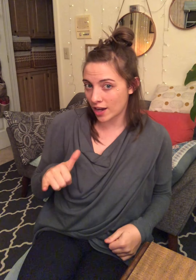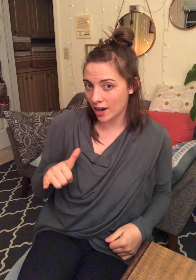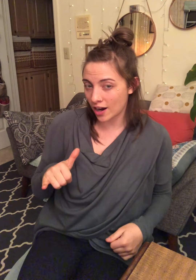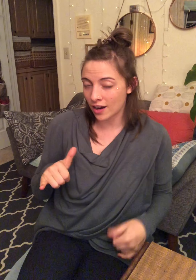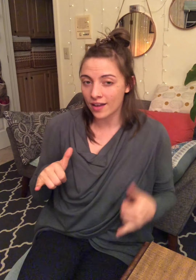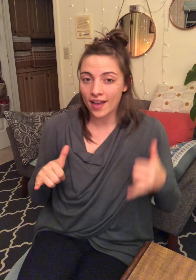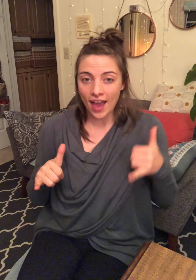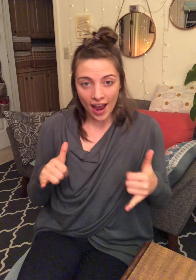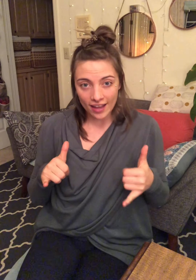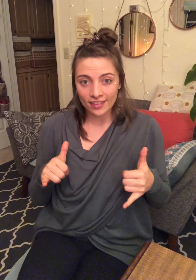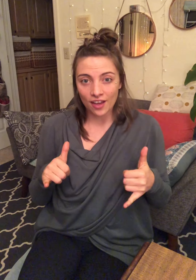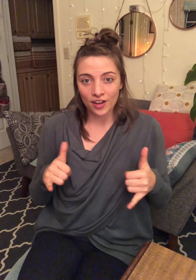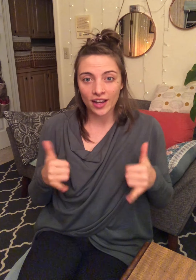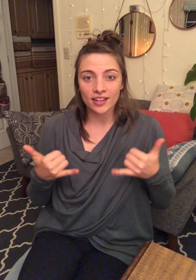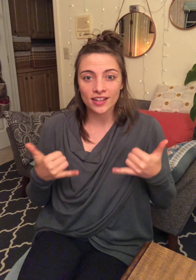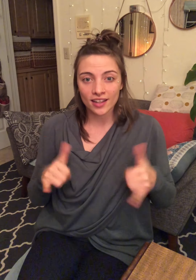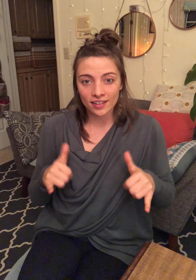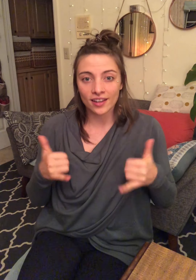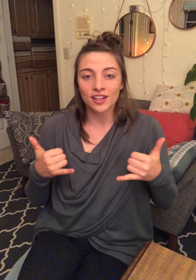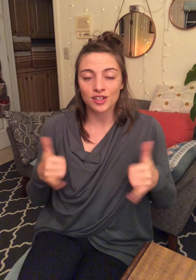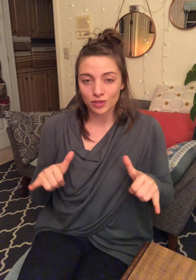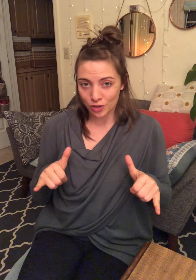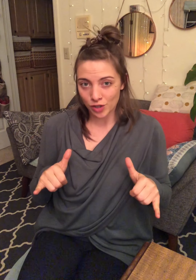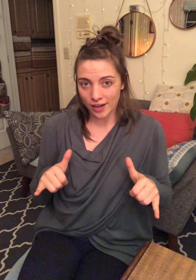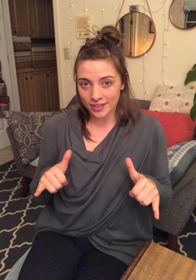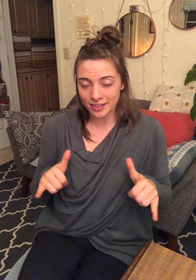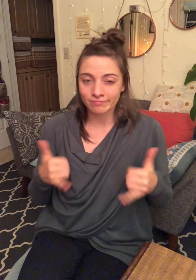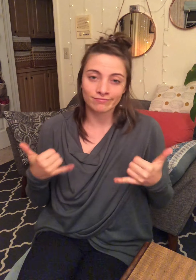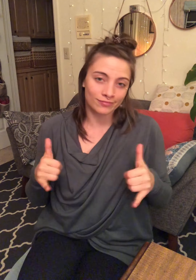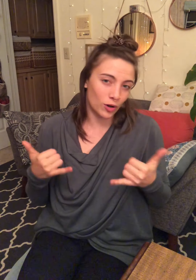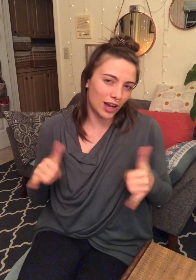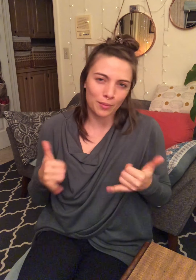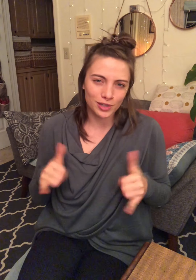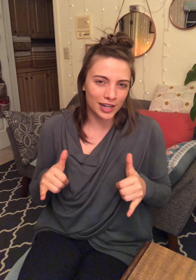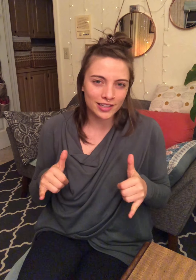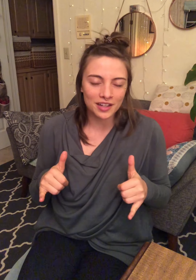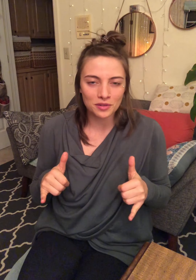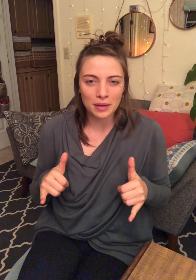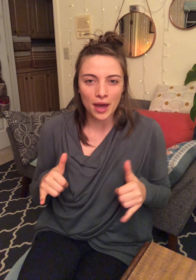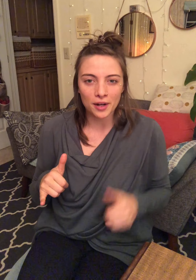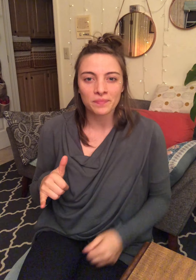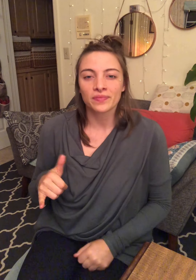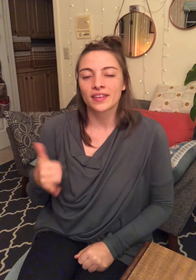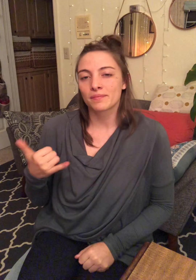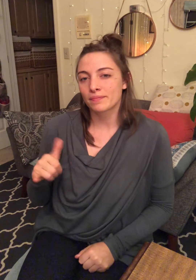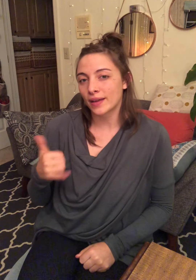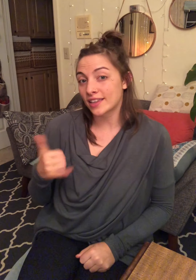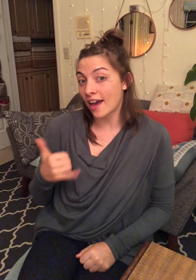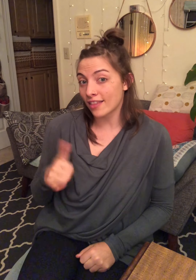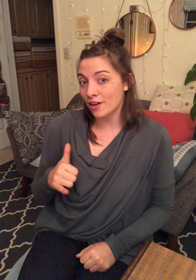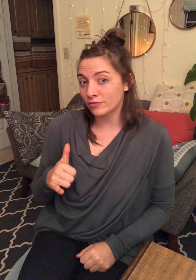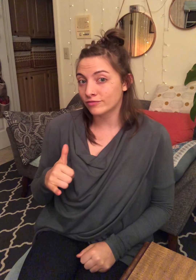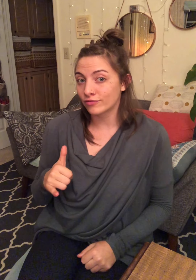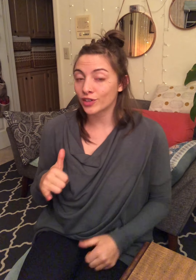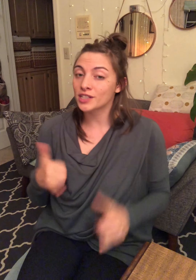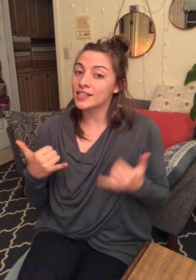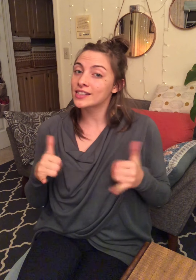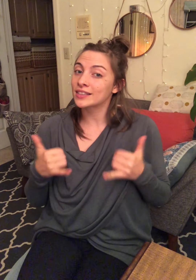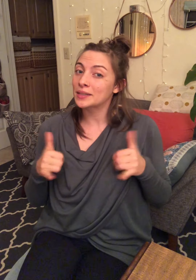here, add the other hand in, and do 2 shakes, or a couple shakes, doesn't really matter. But yellow versus